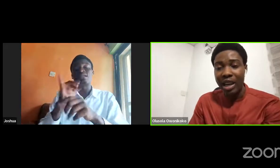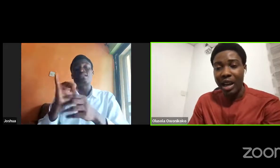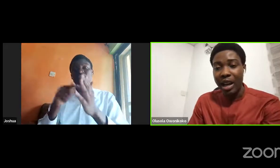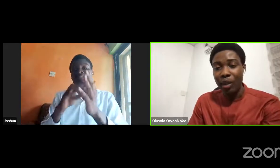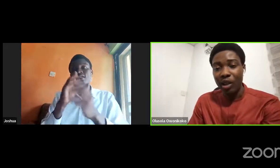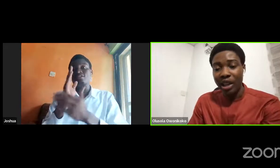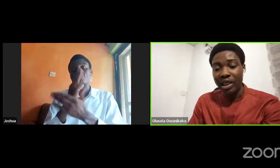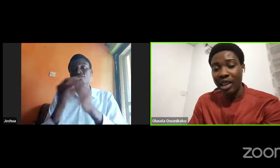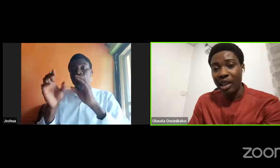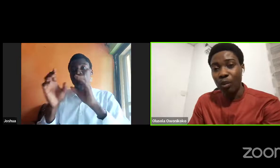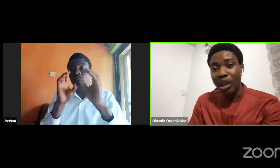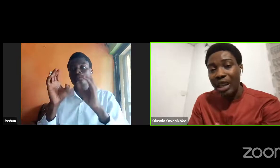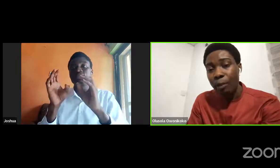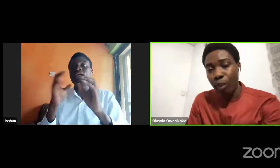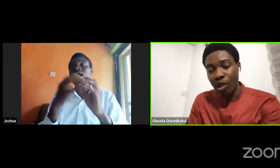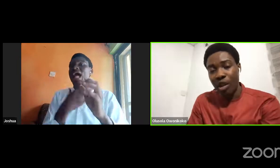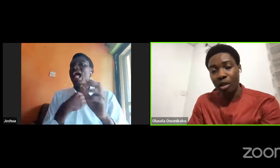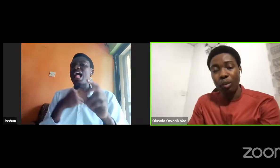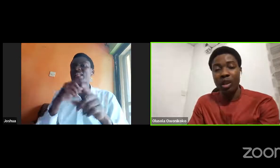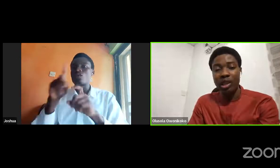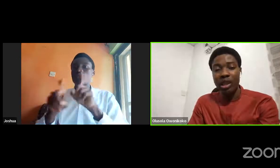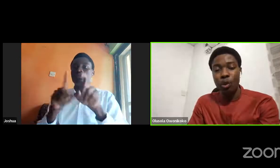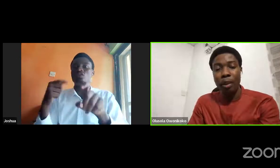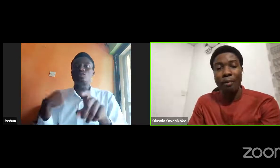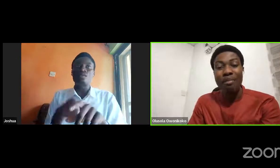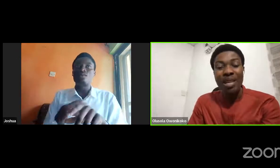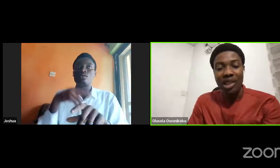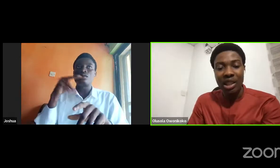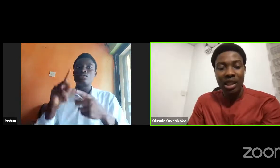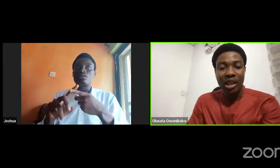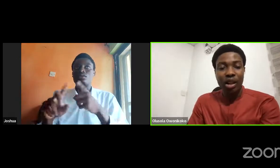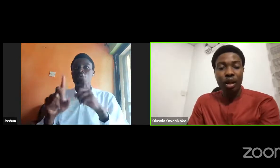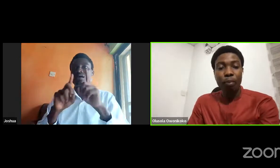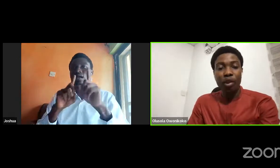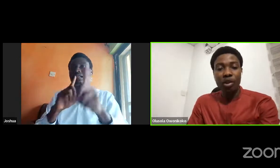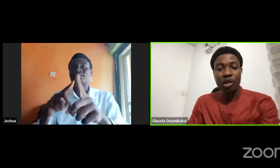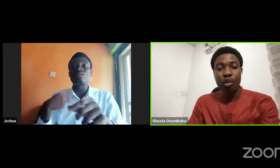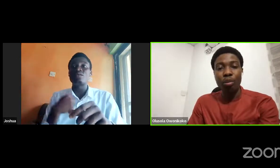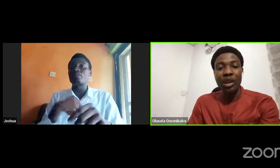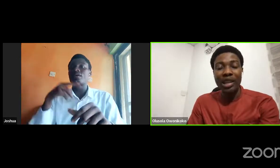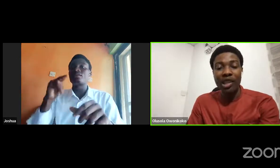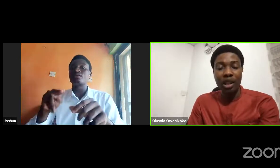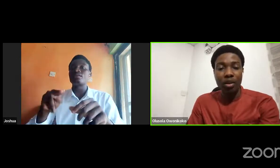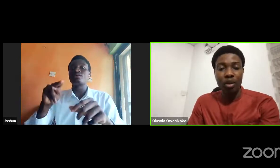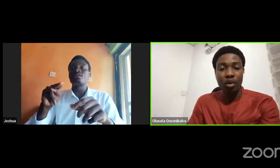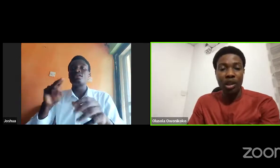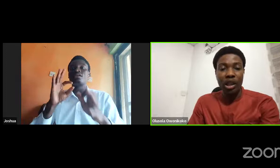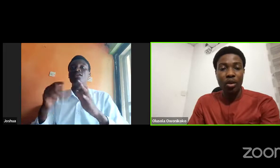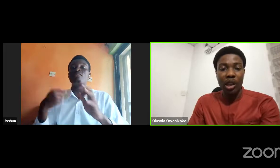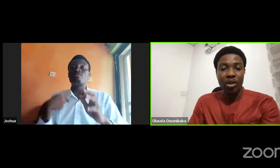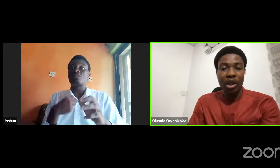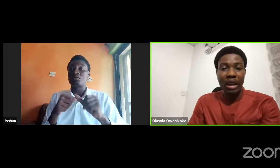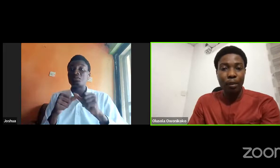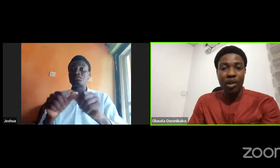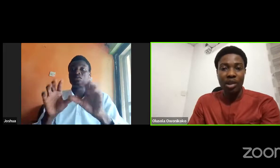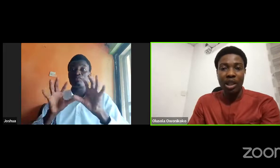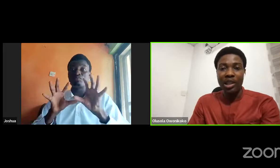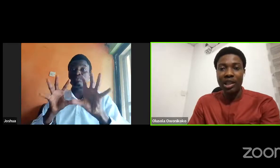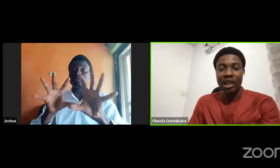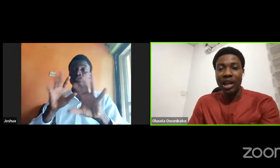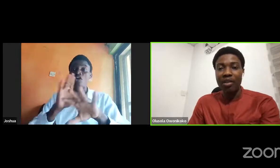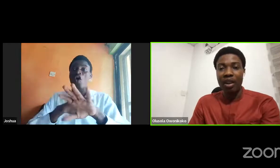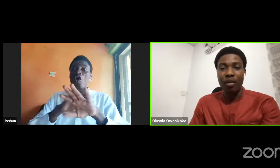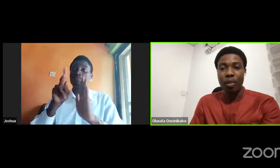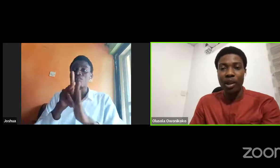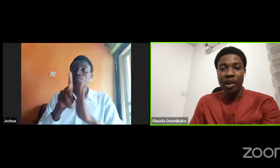answer, because I think if we keep pushing on policy, we might miss options to bring key stakeholders who can help us to